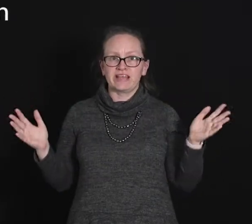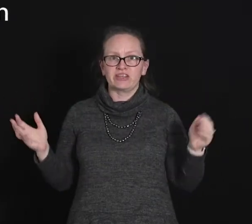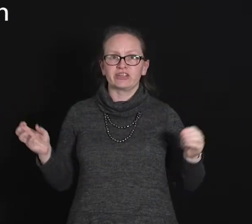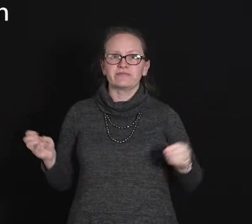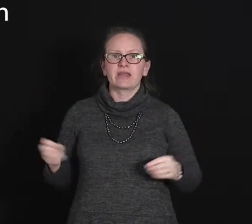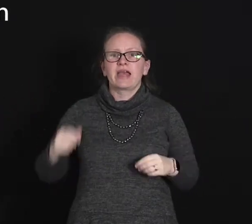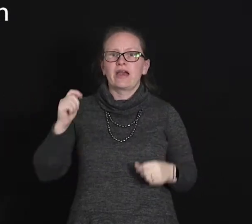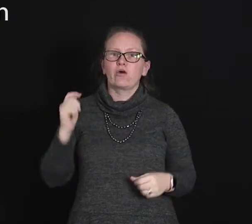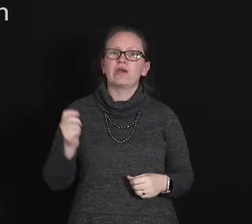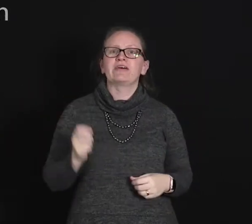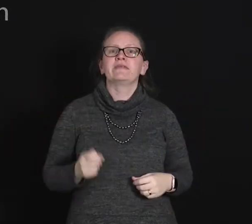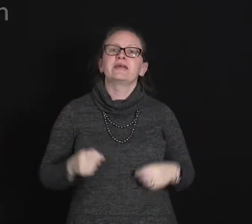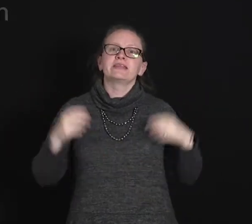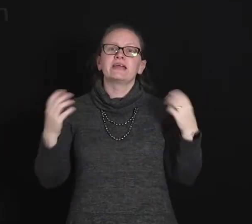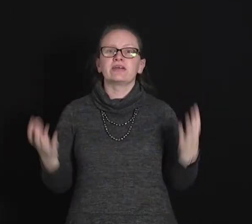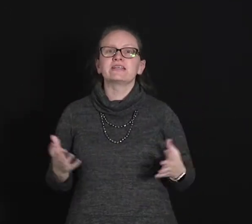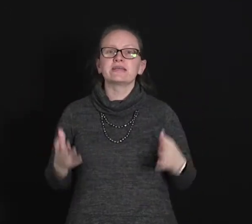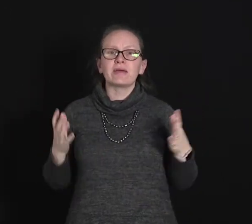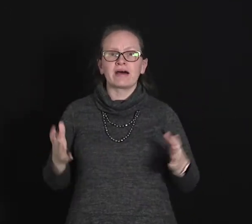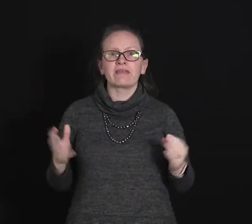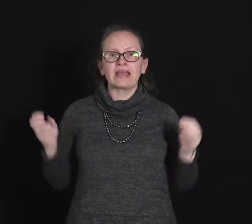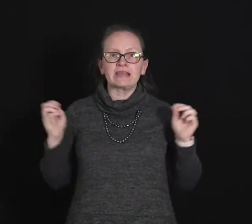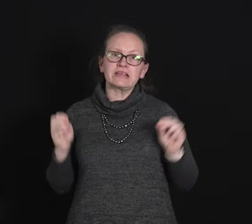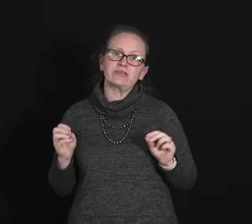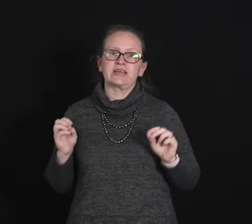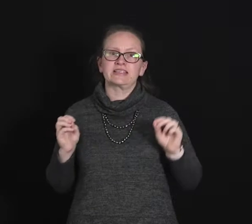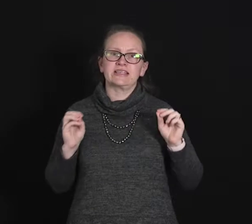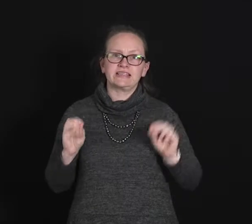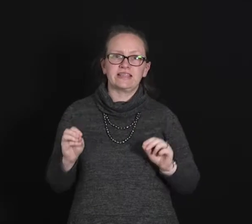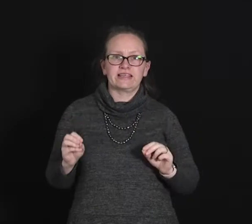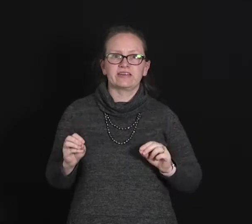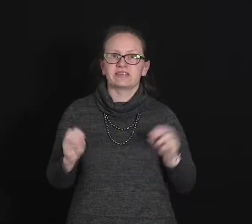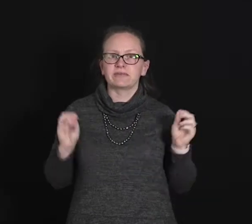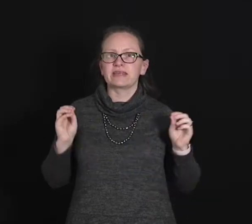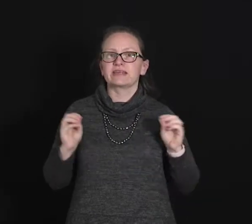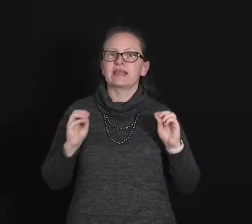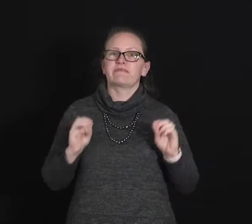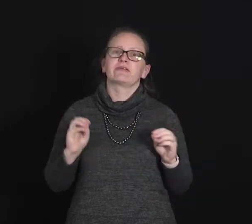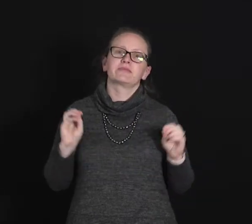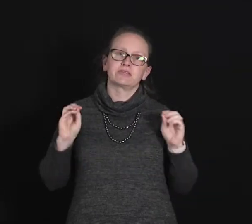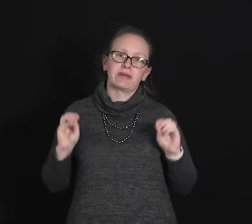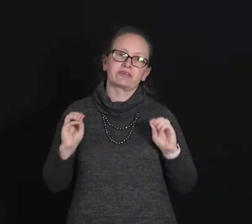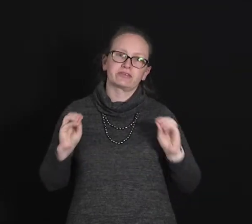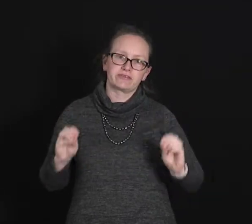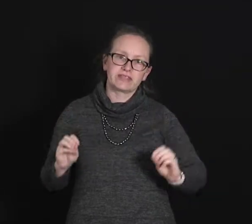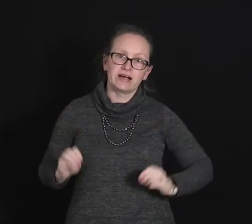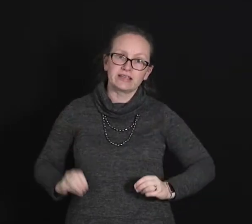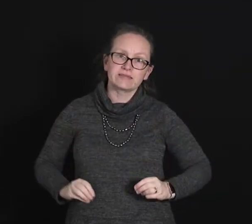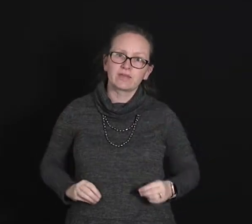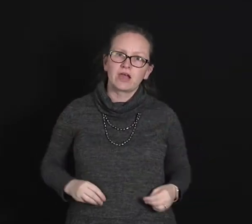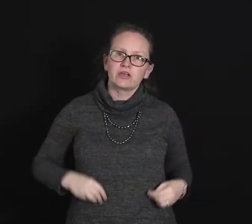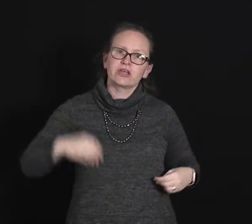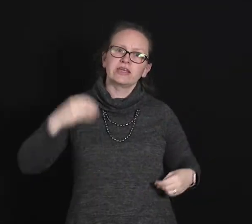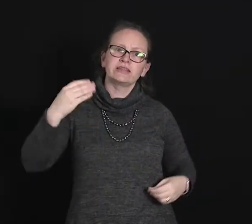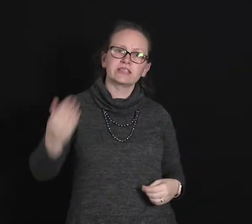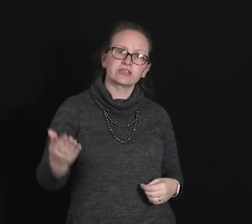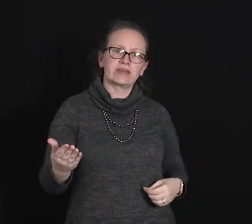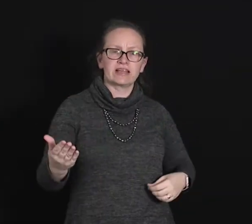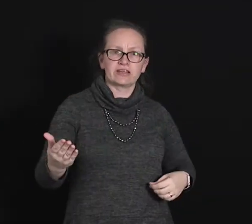radiation. However, there are some other interesting details that we can get from the spectra of stars. So in the streetlight